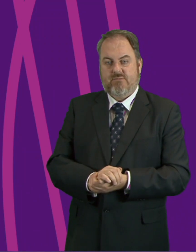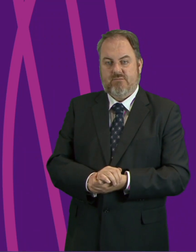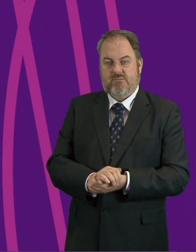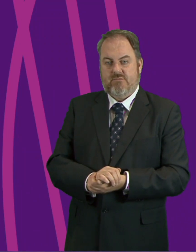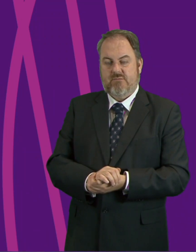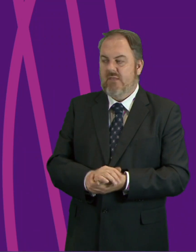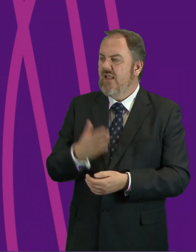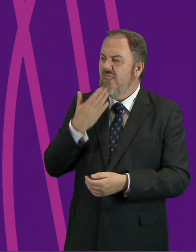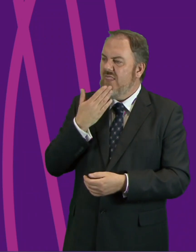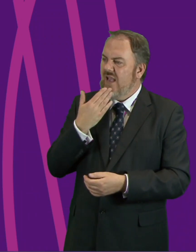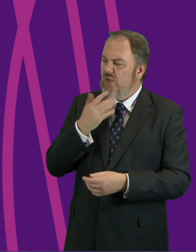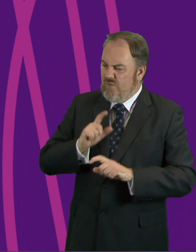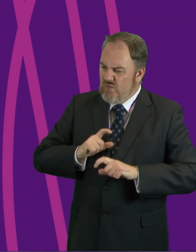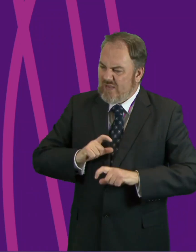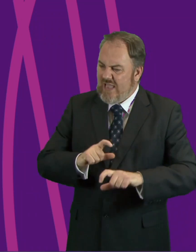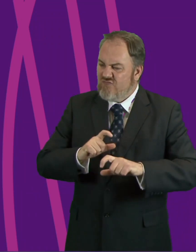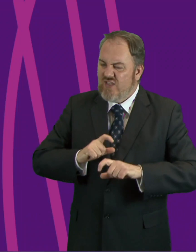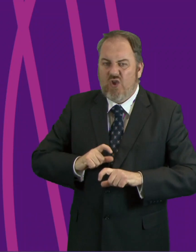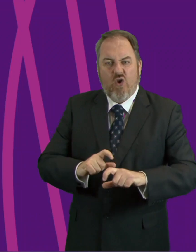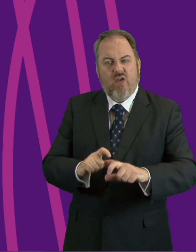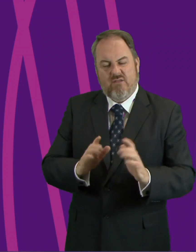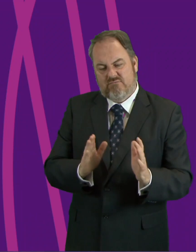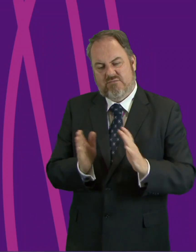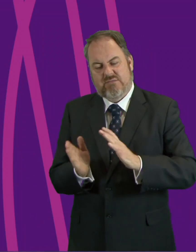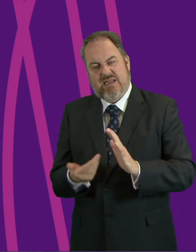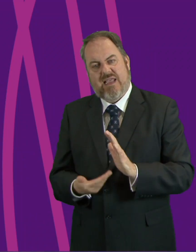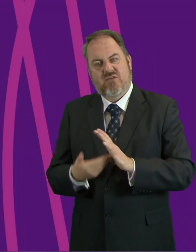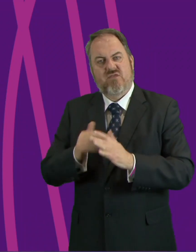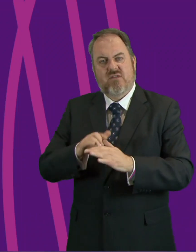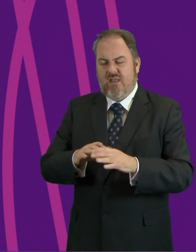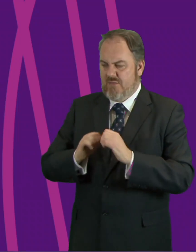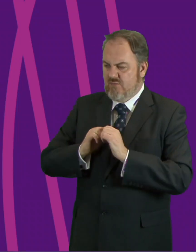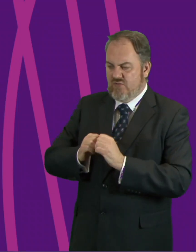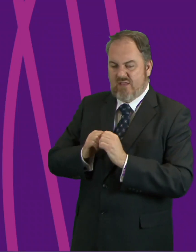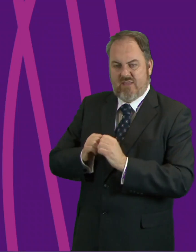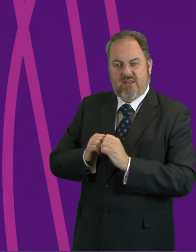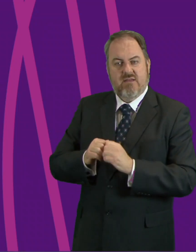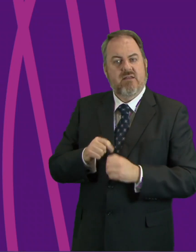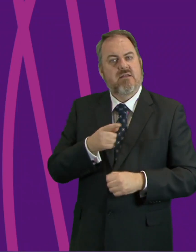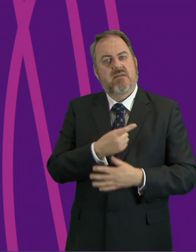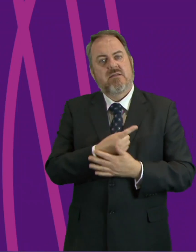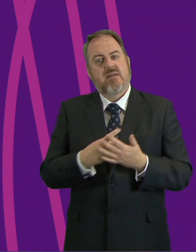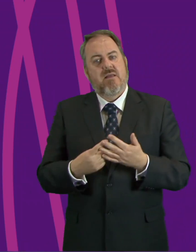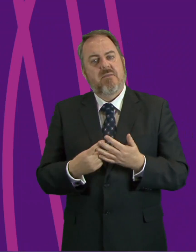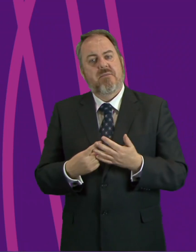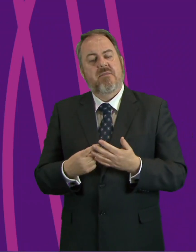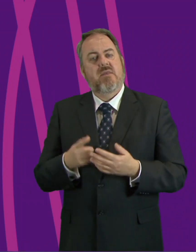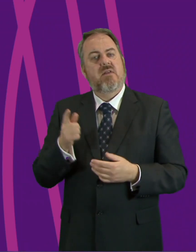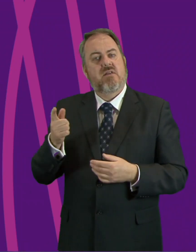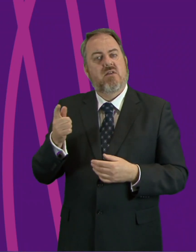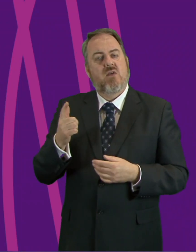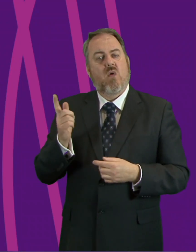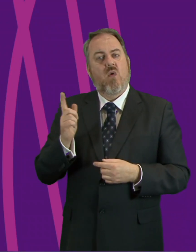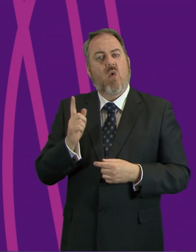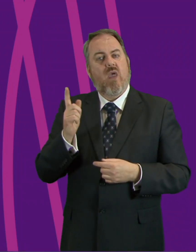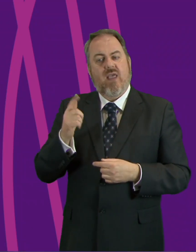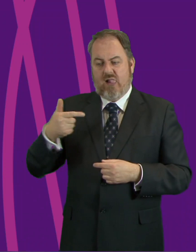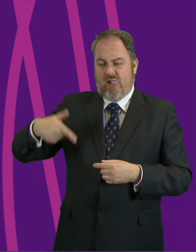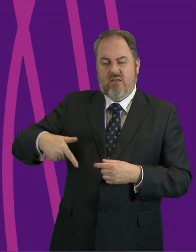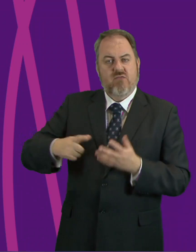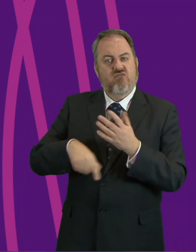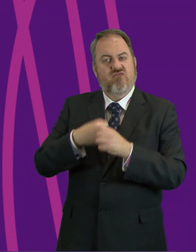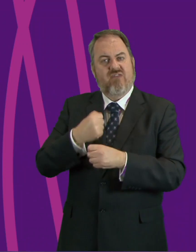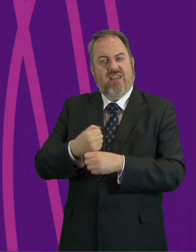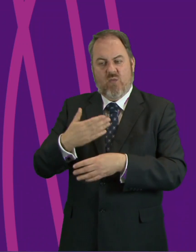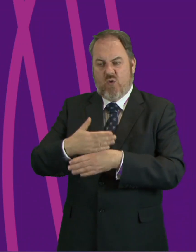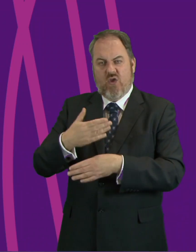for staying on this afternoon. A significant number of offshore workers and companies have contacted me, suggesting that testing of offshore workers isn't happening sufficiently. Now,